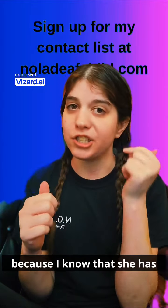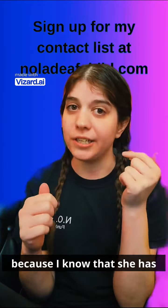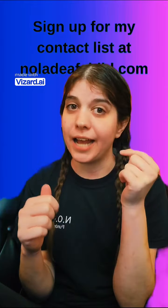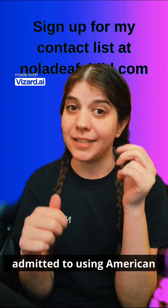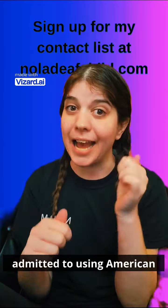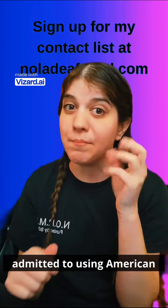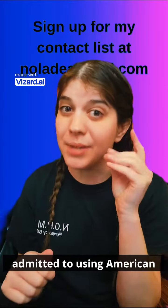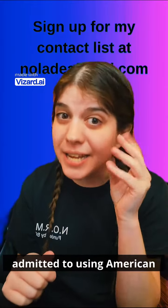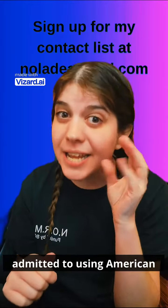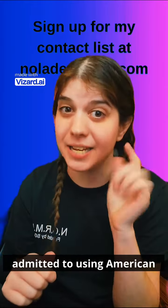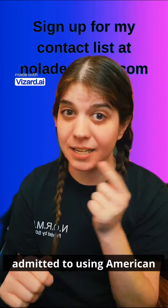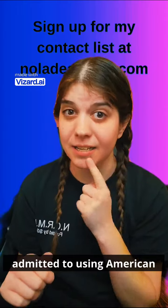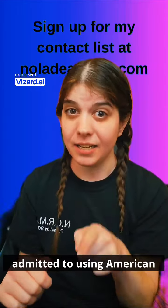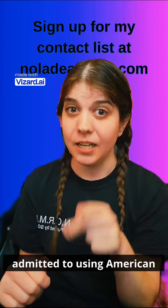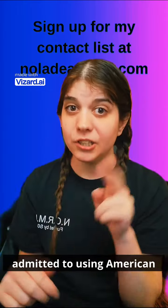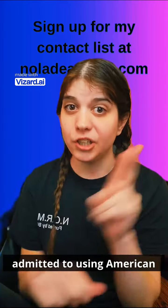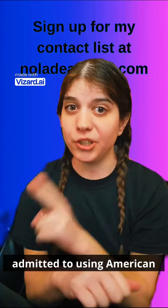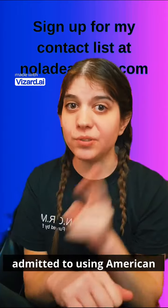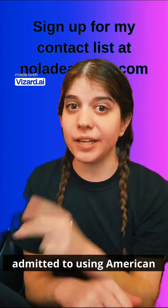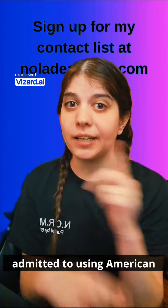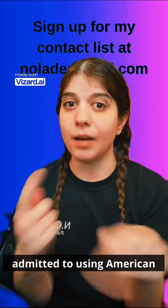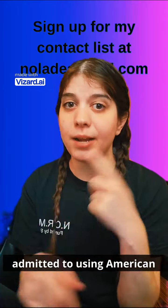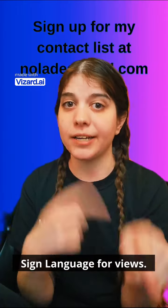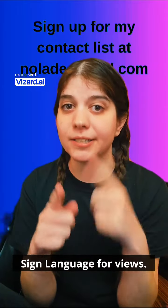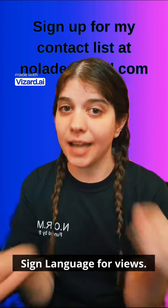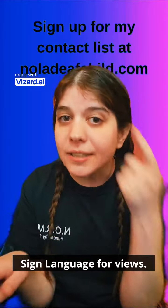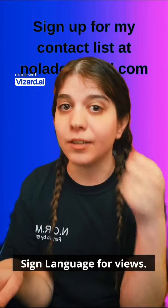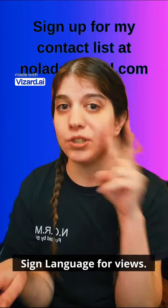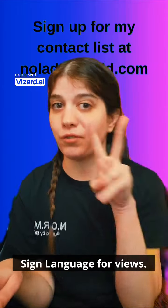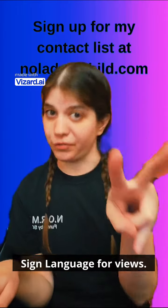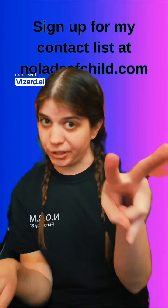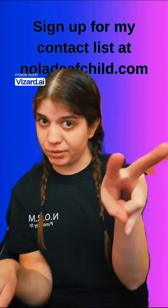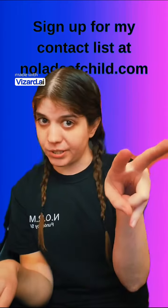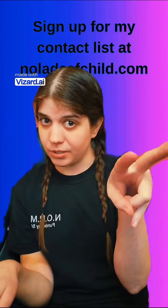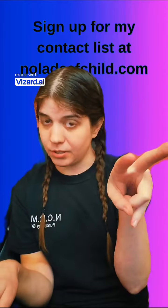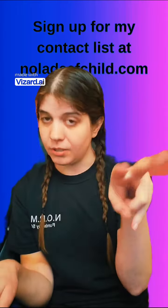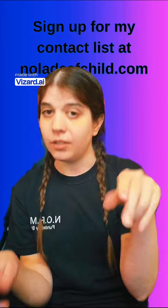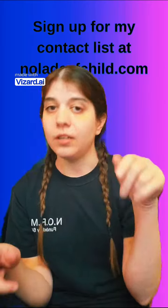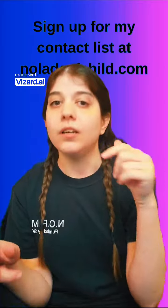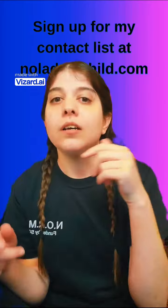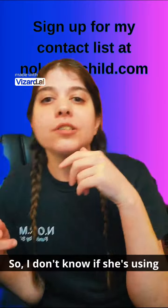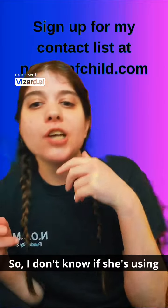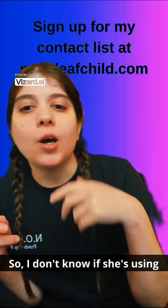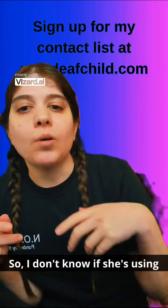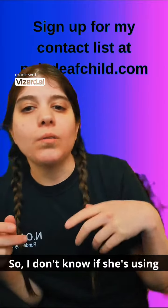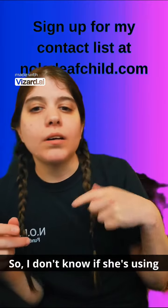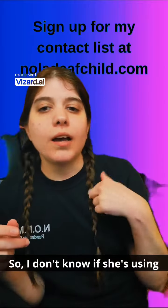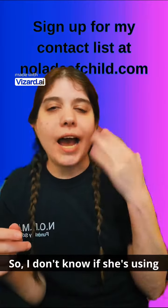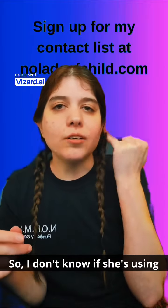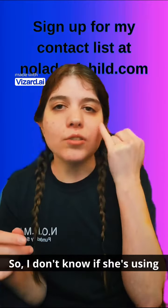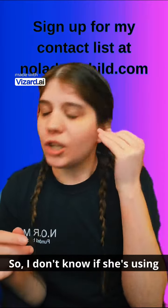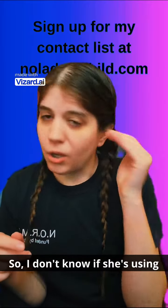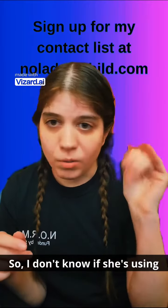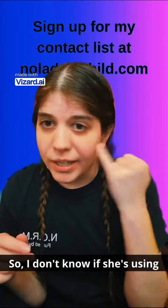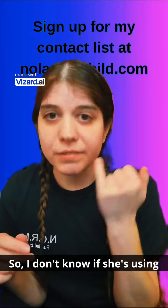has admitted to using American Sign Language for views. So I don't know if